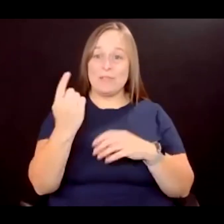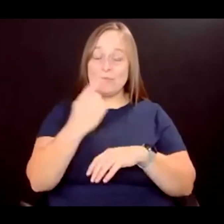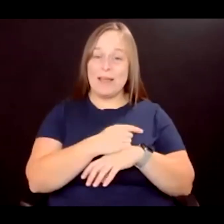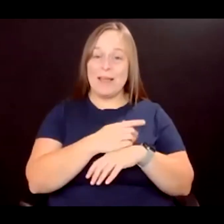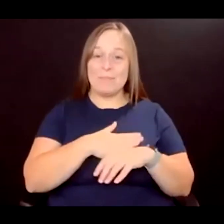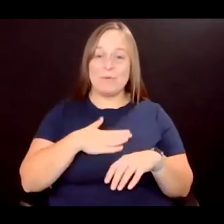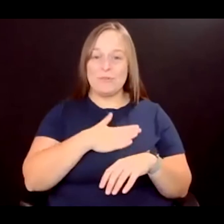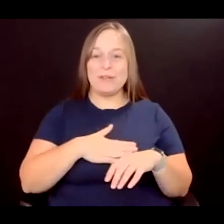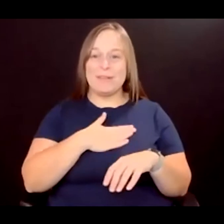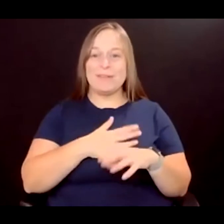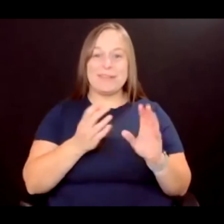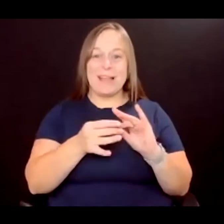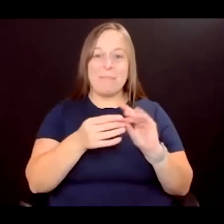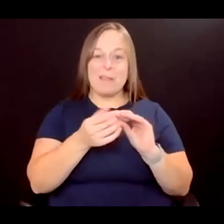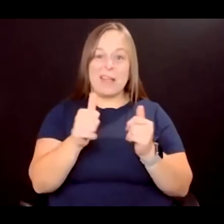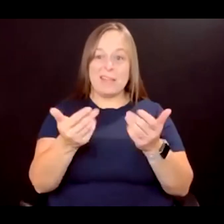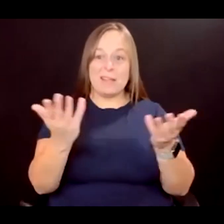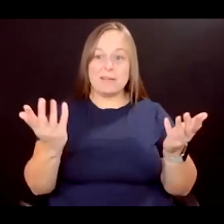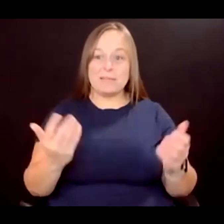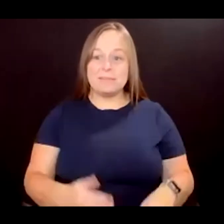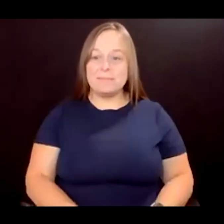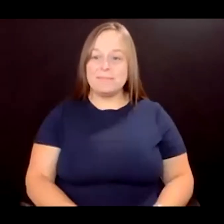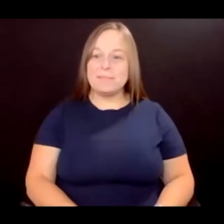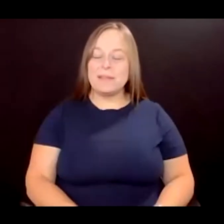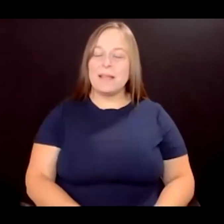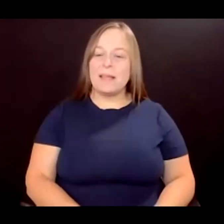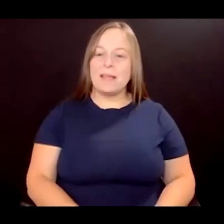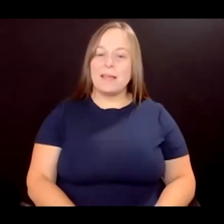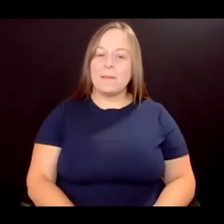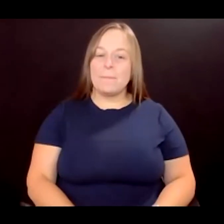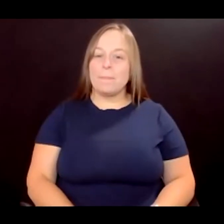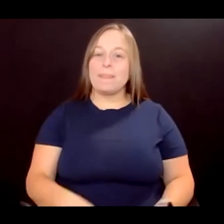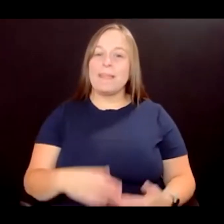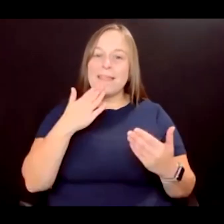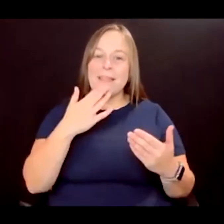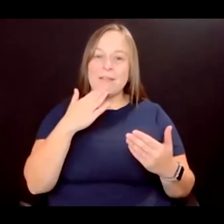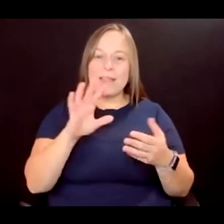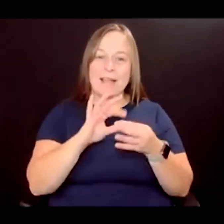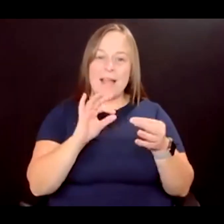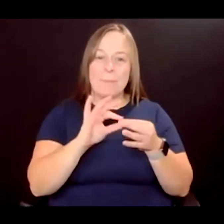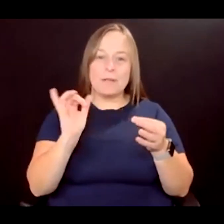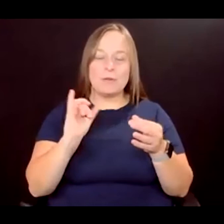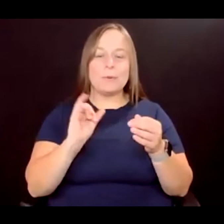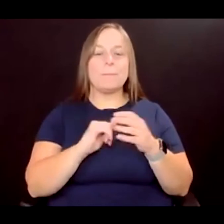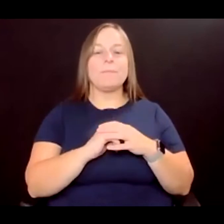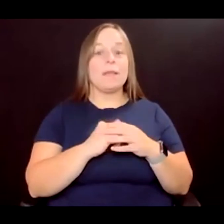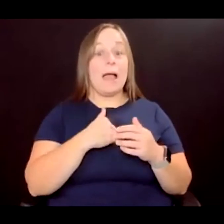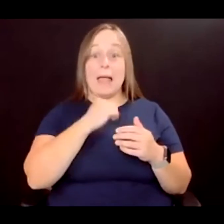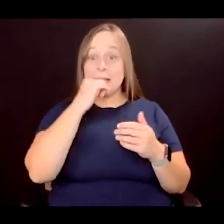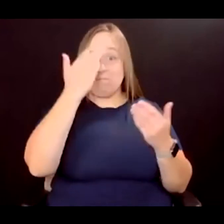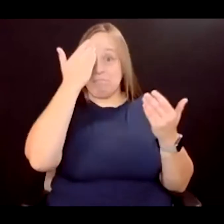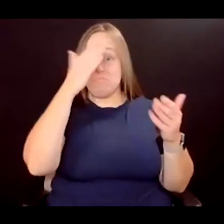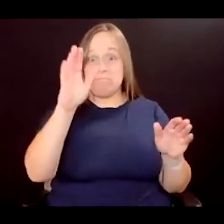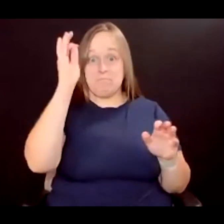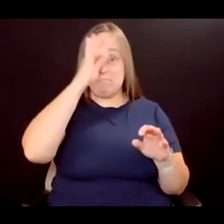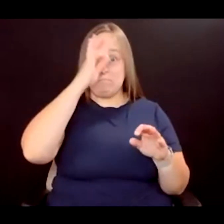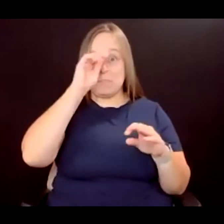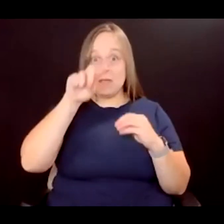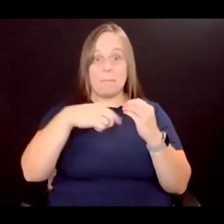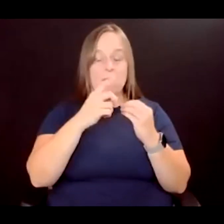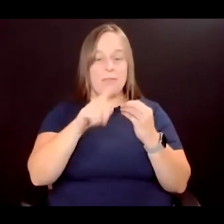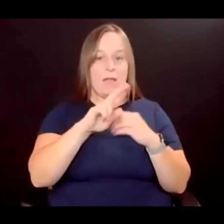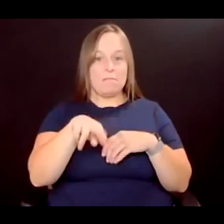I've learned with my friends that are policemen and firemen is they're prepared